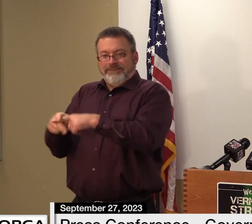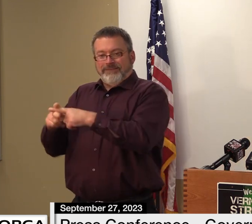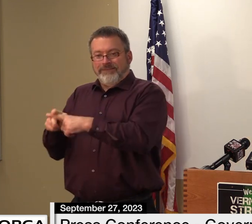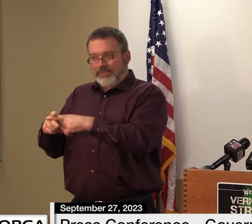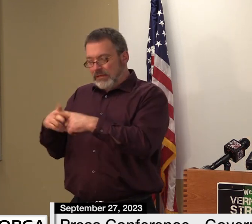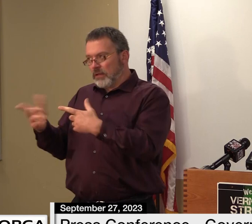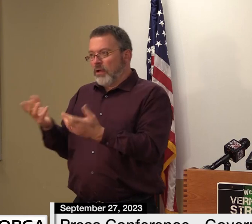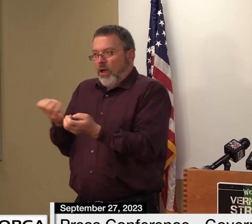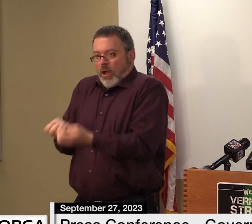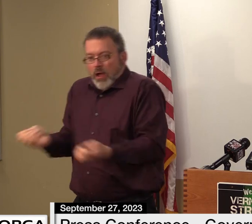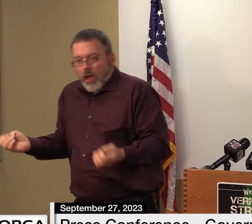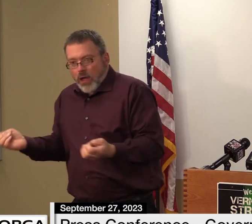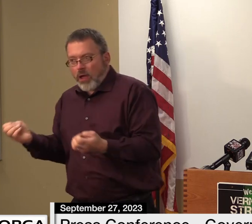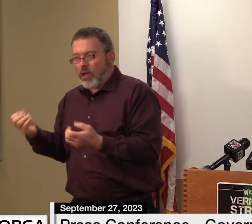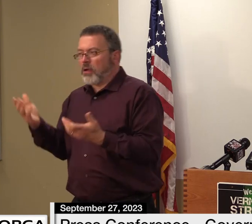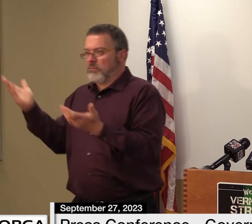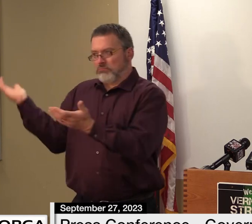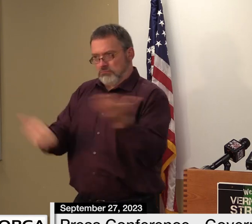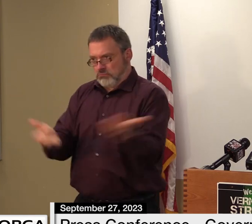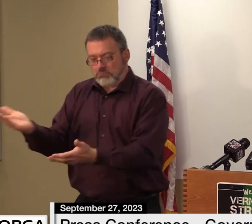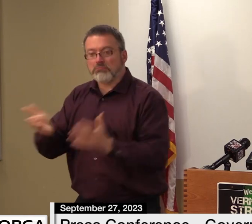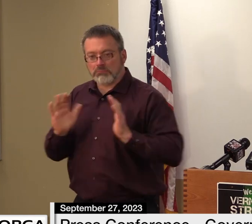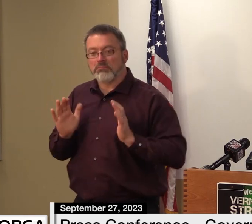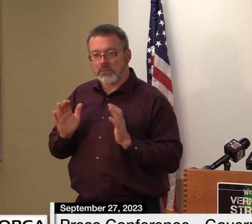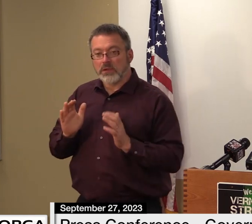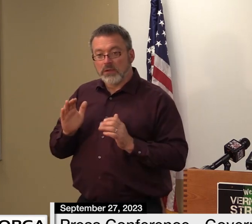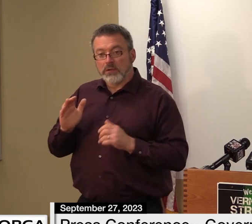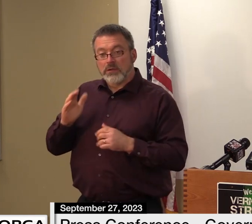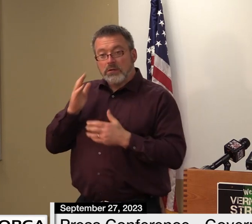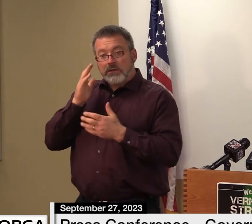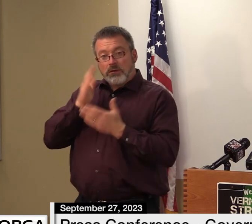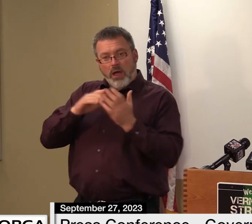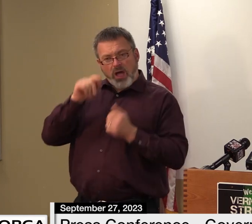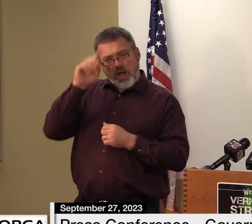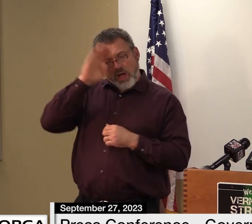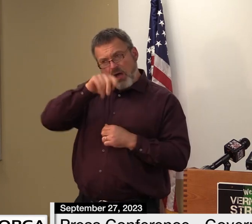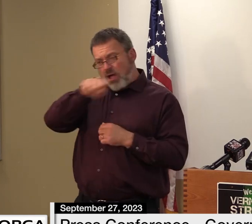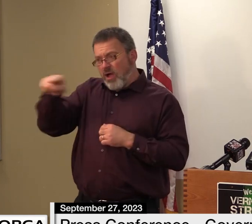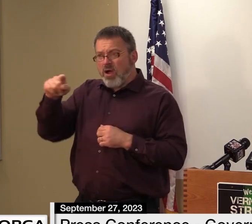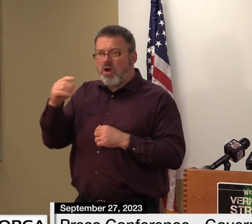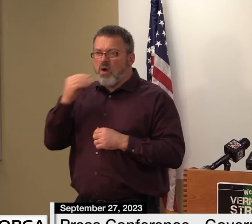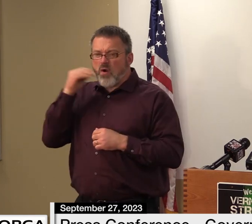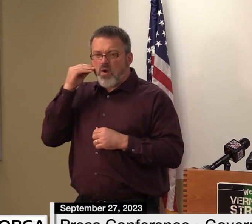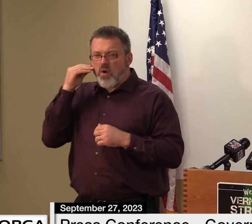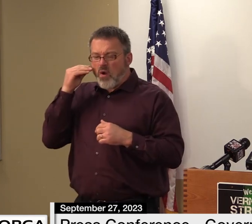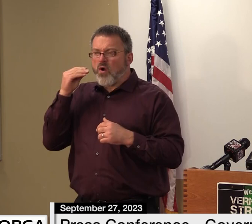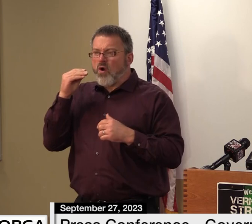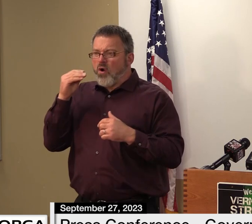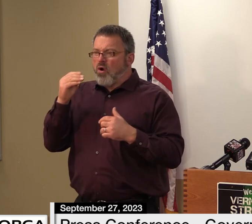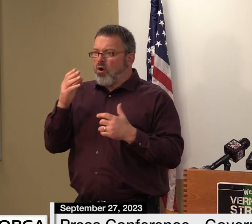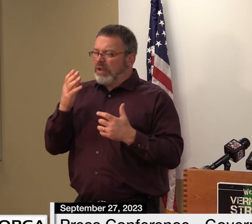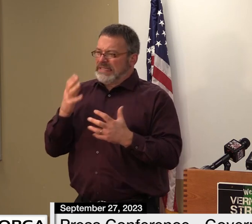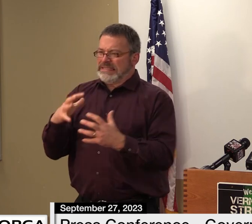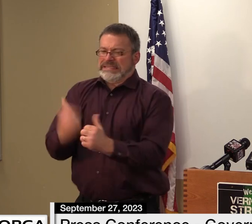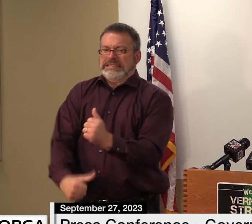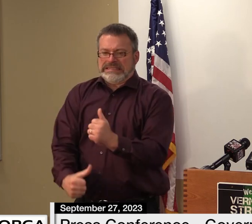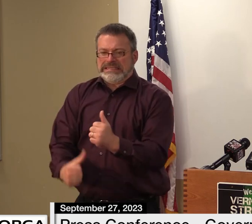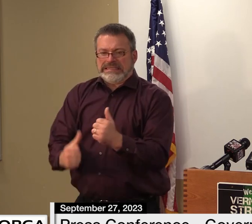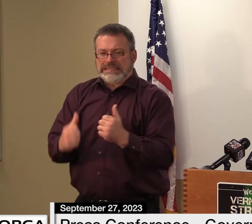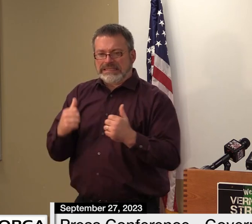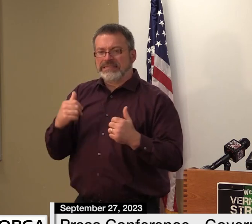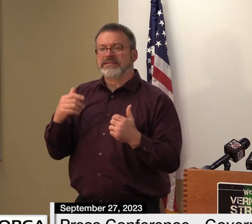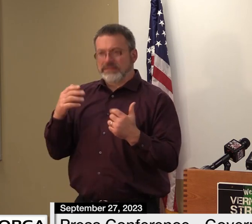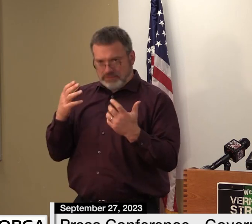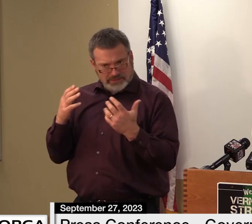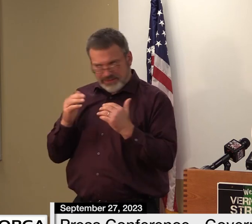Again, we know that for some, it's been difficult to find contractors available to repair their furnaces. The Fuel